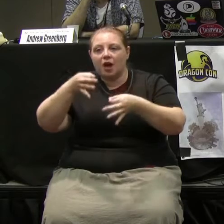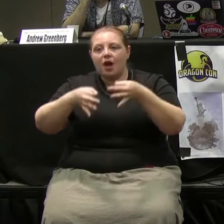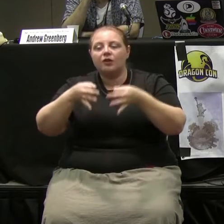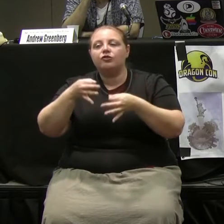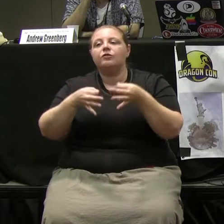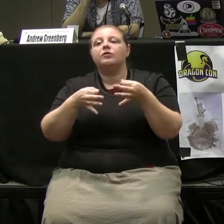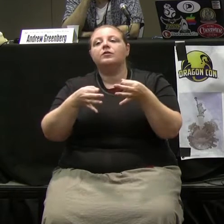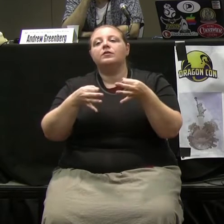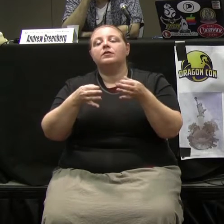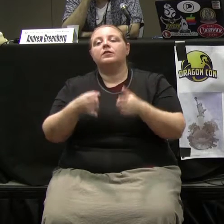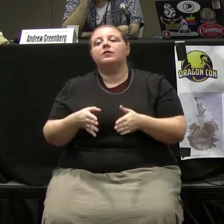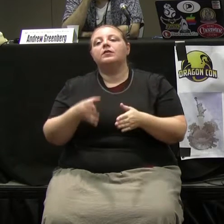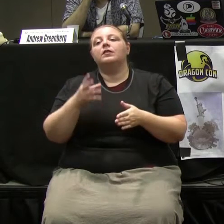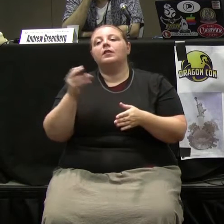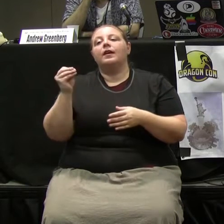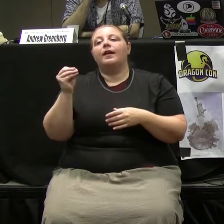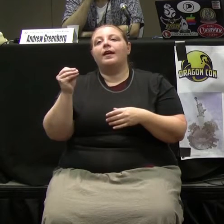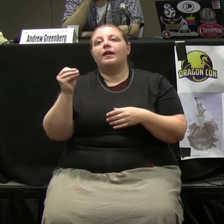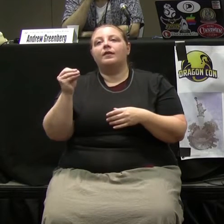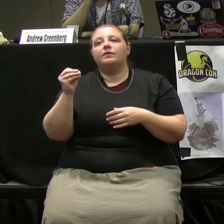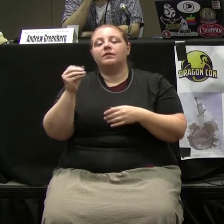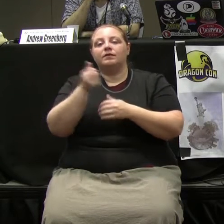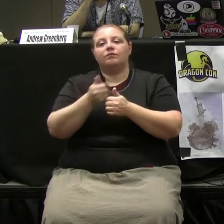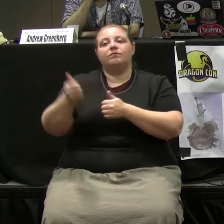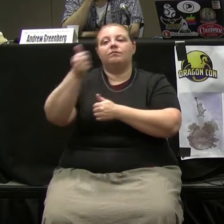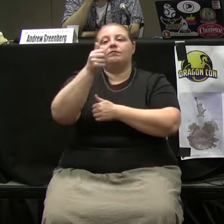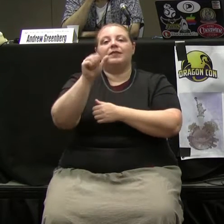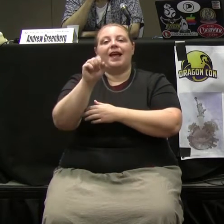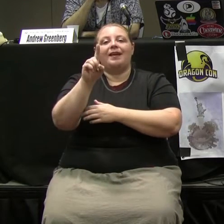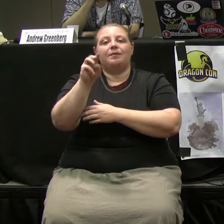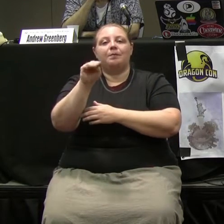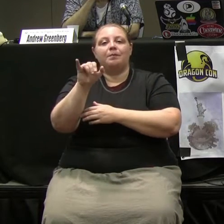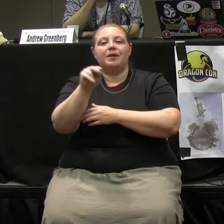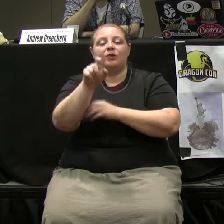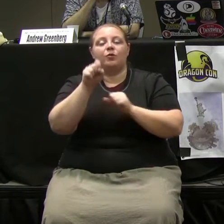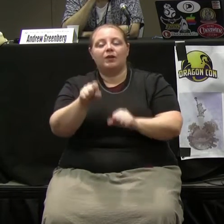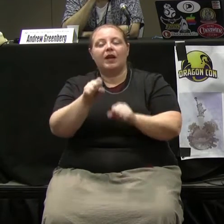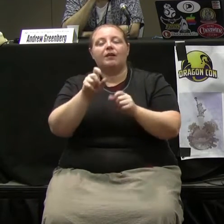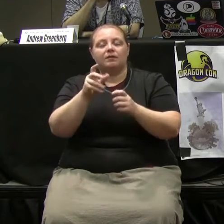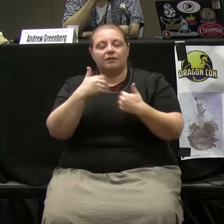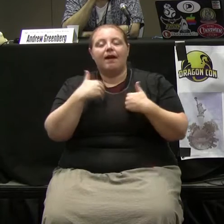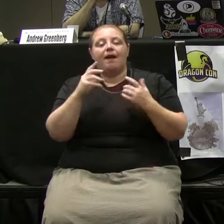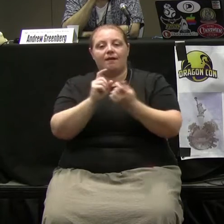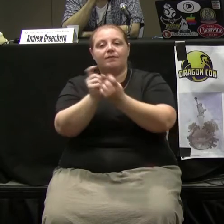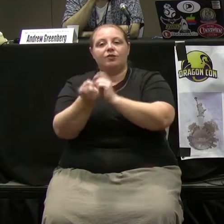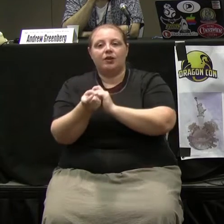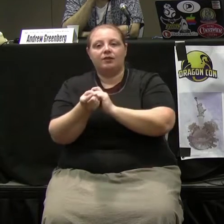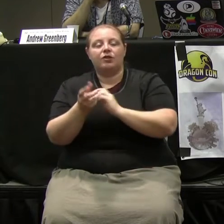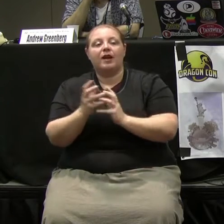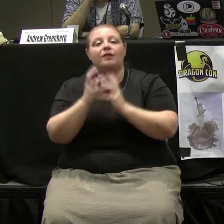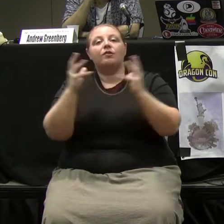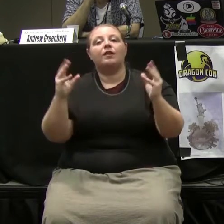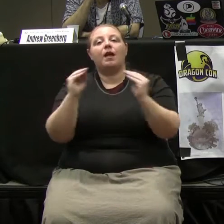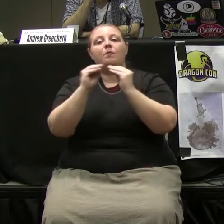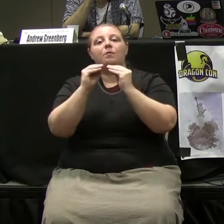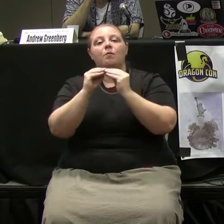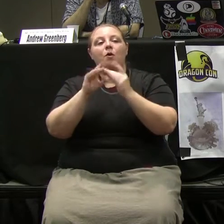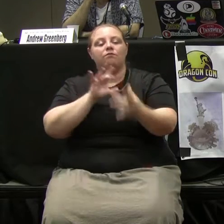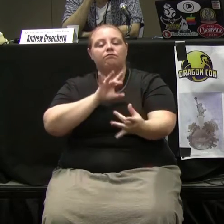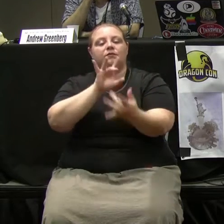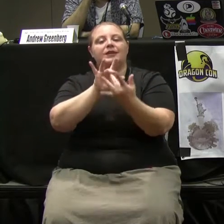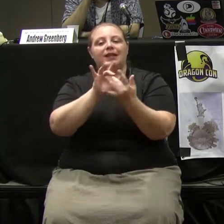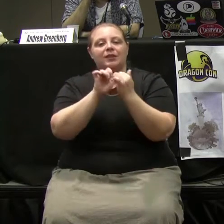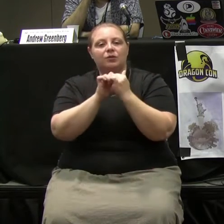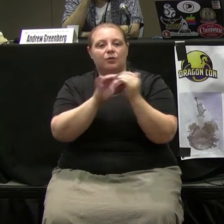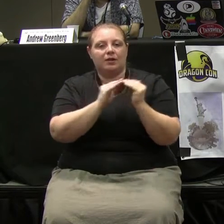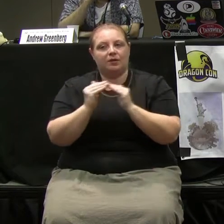to the administrative agencies, those are also places where you can impact change, and they're also a lot more connected to the community, and they'll listen to you,